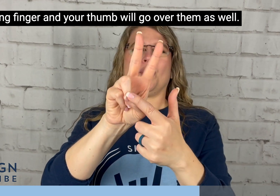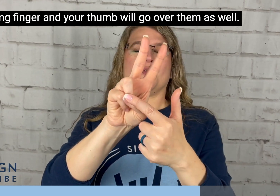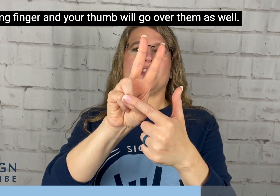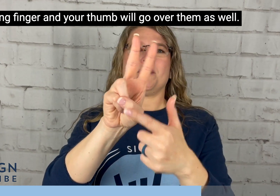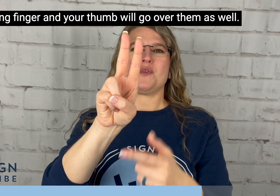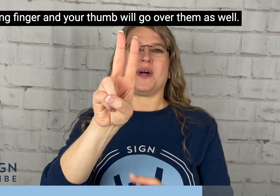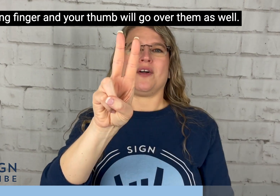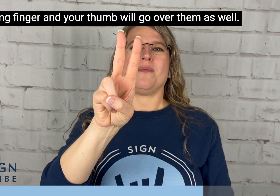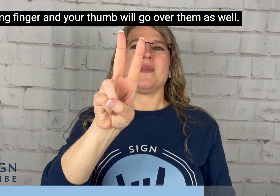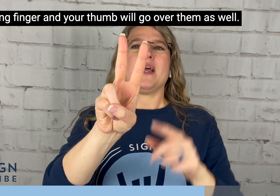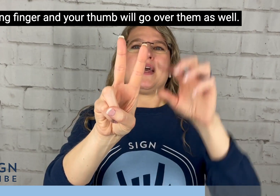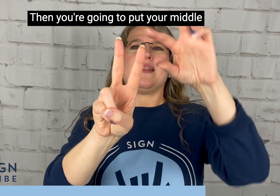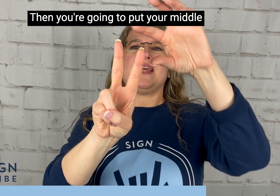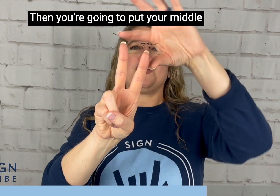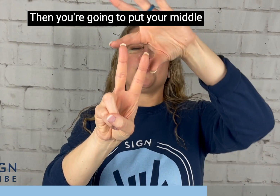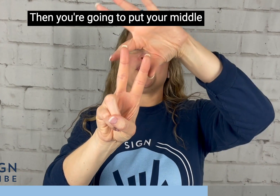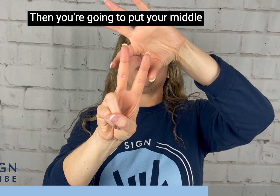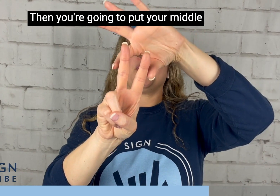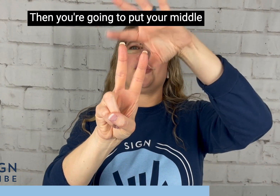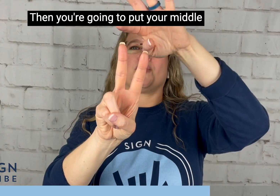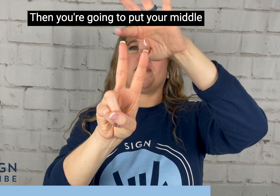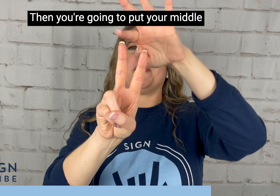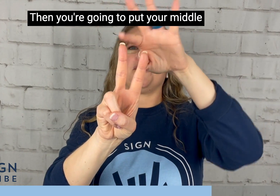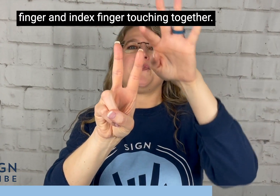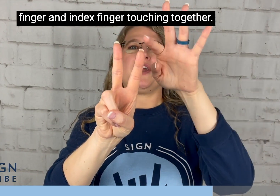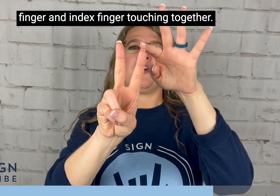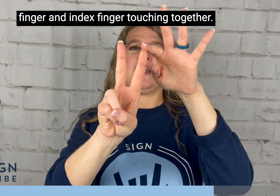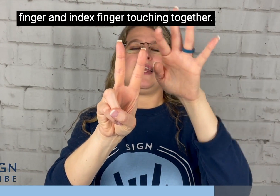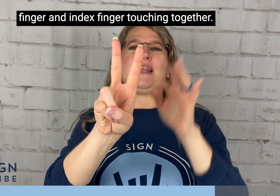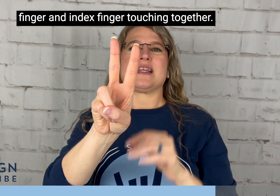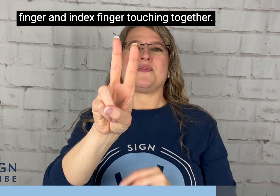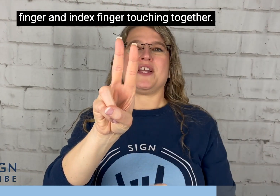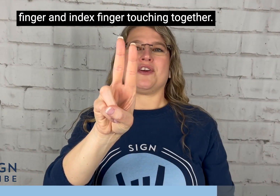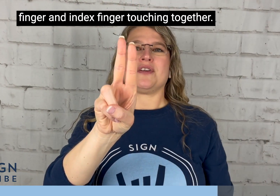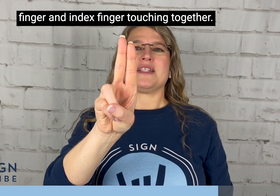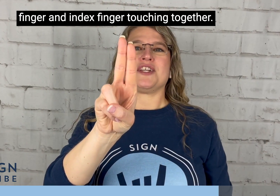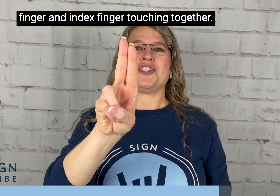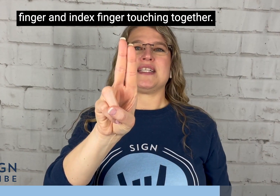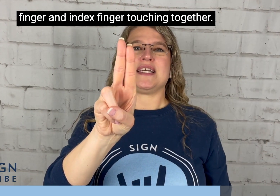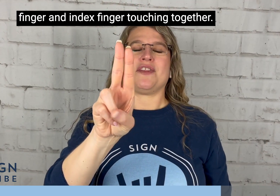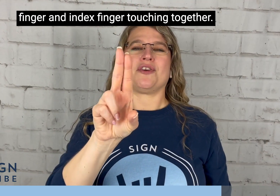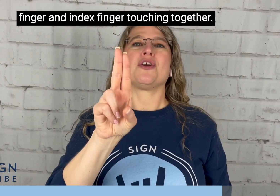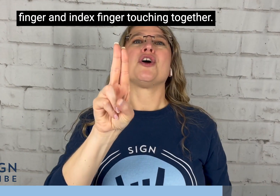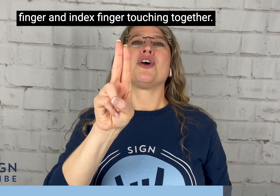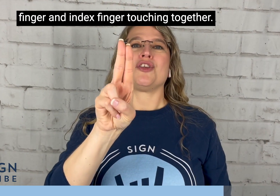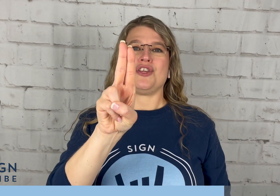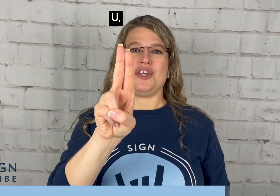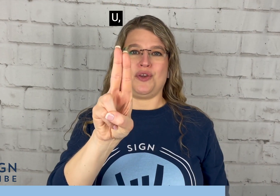over them as well. And then you're going to put your middle finger and index finger touching together. You.